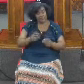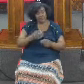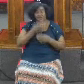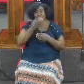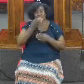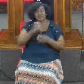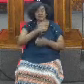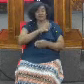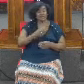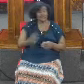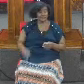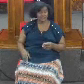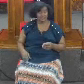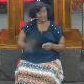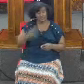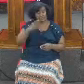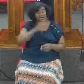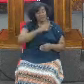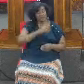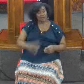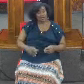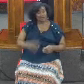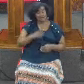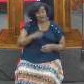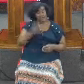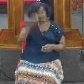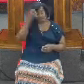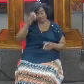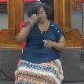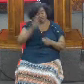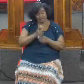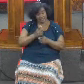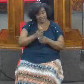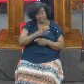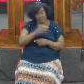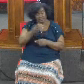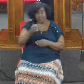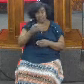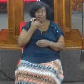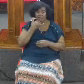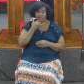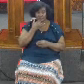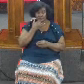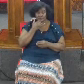Christ. Tell Christ you are, he's right, and you are wrong.